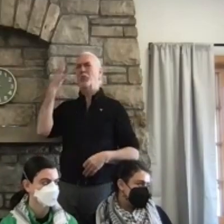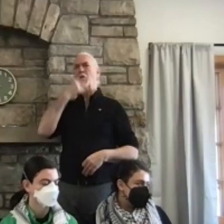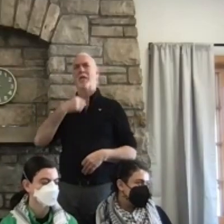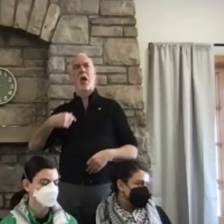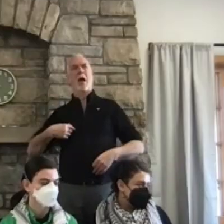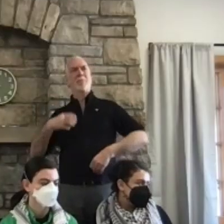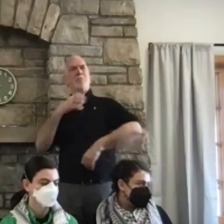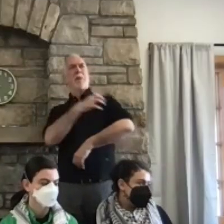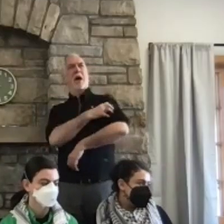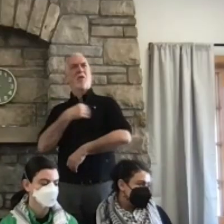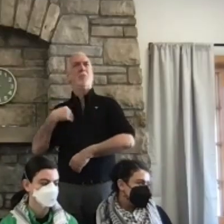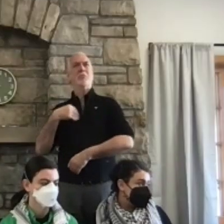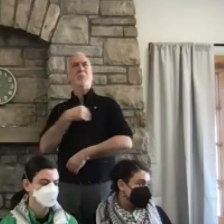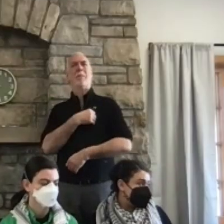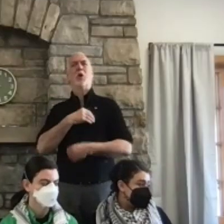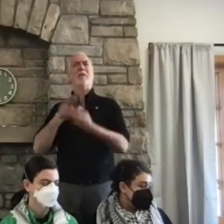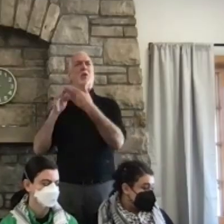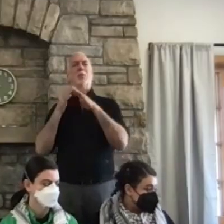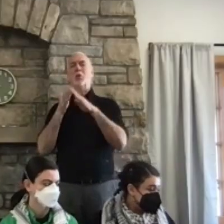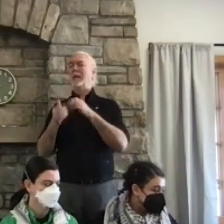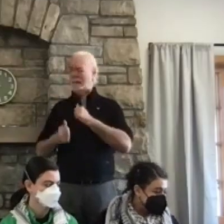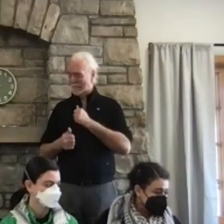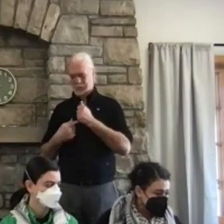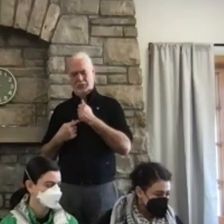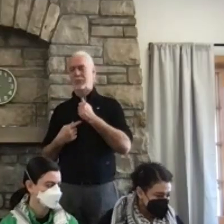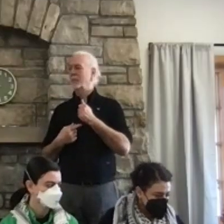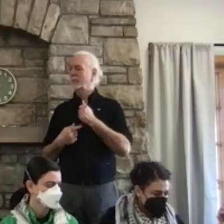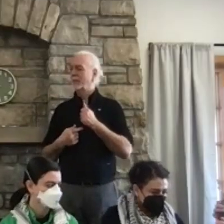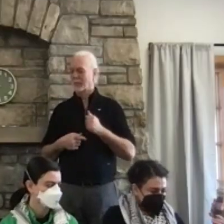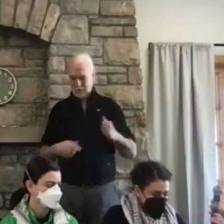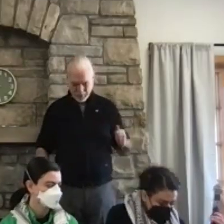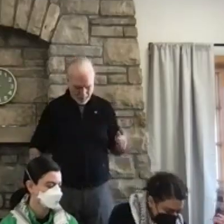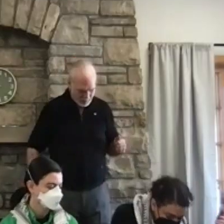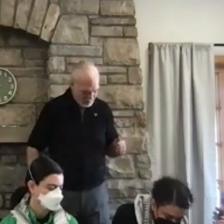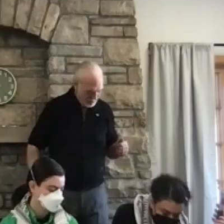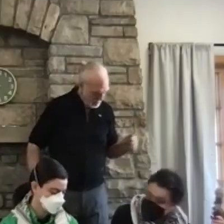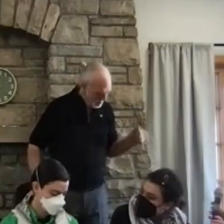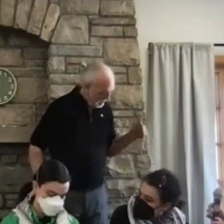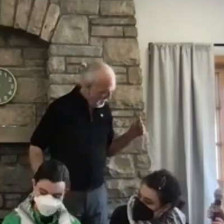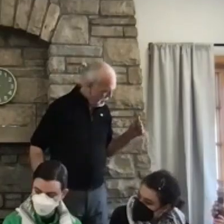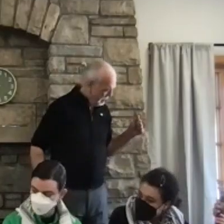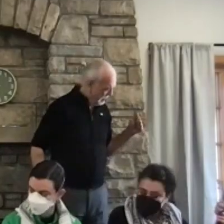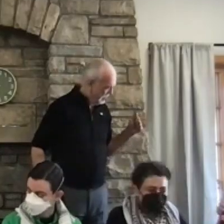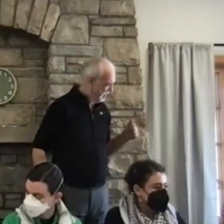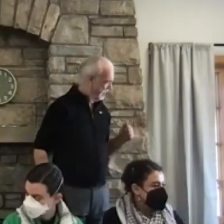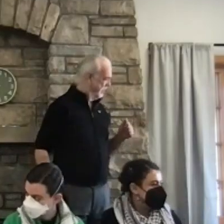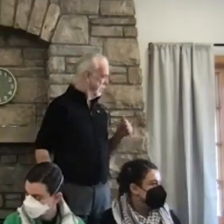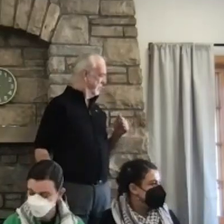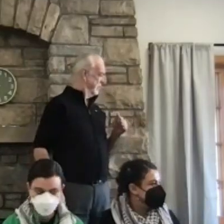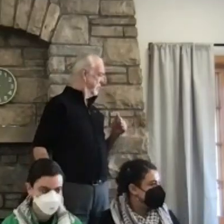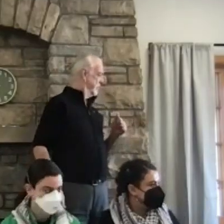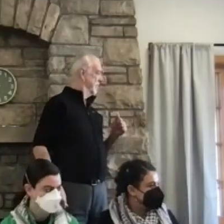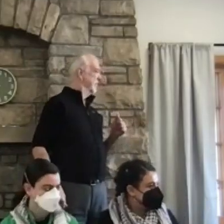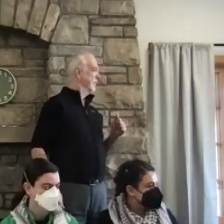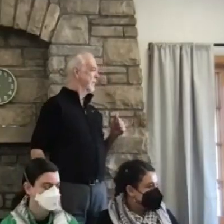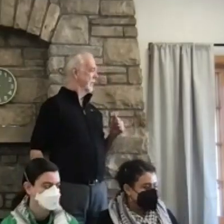community. Right. I feel like maybe that was me. Yeah. I'll take I'm blaming you.